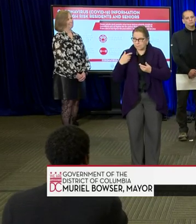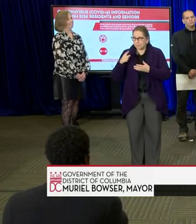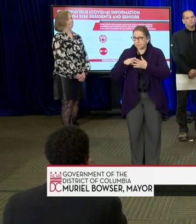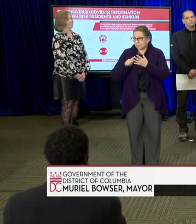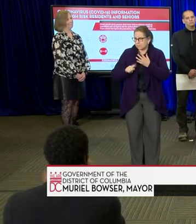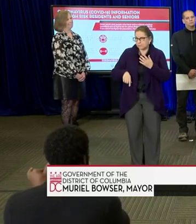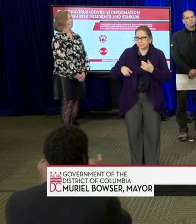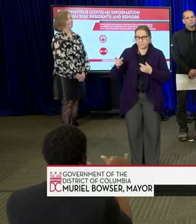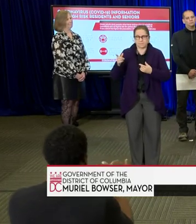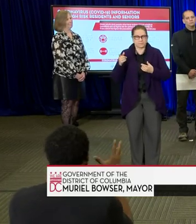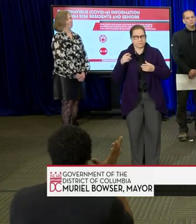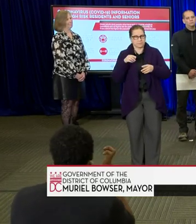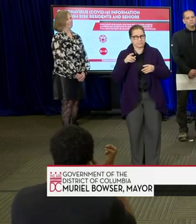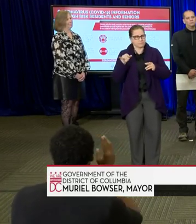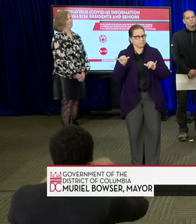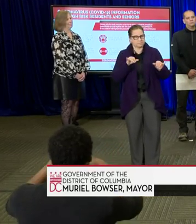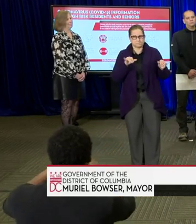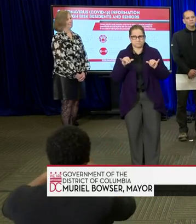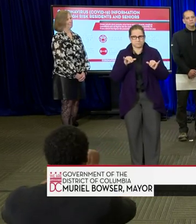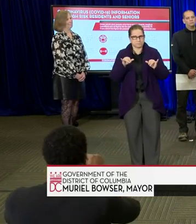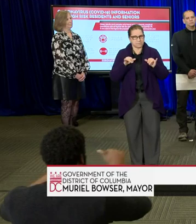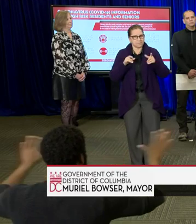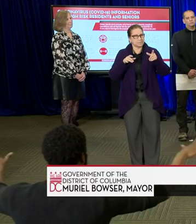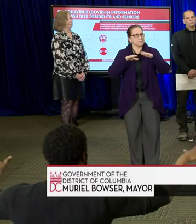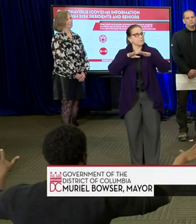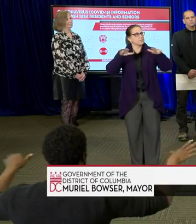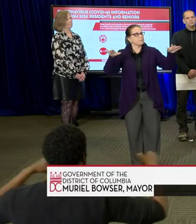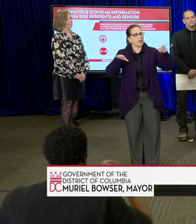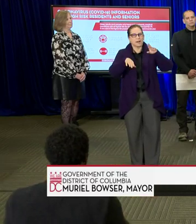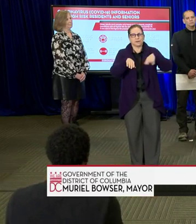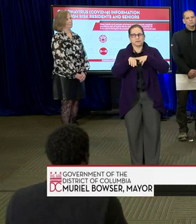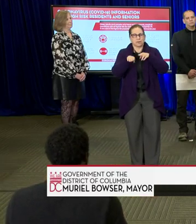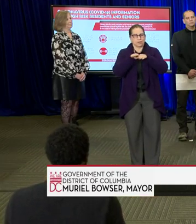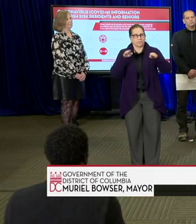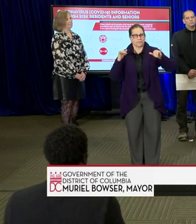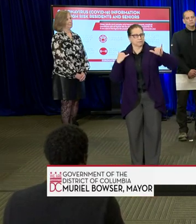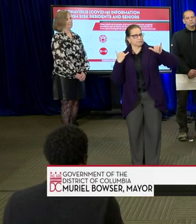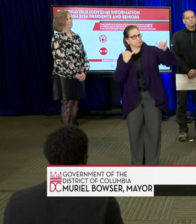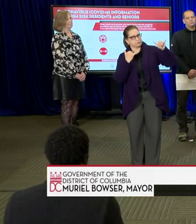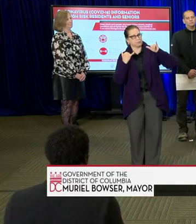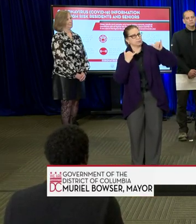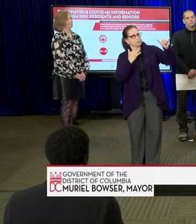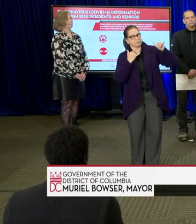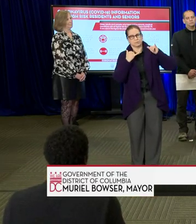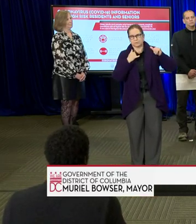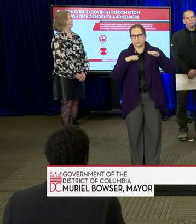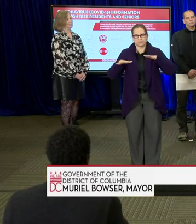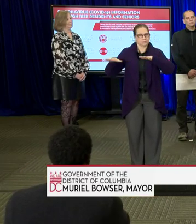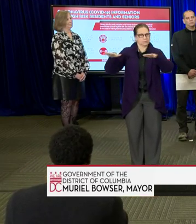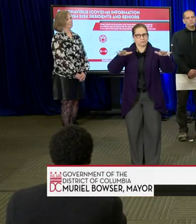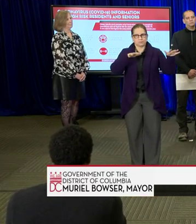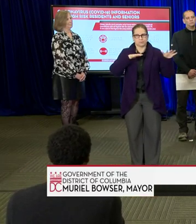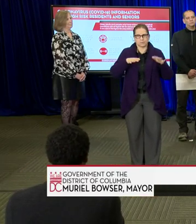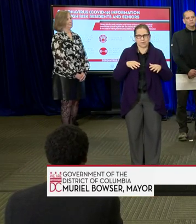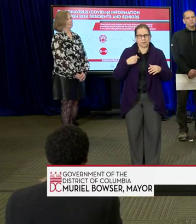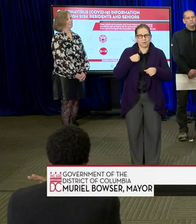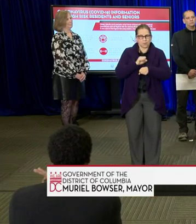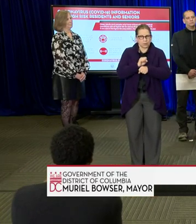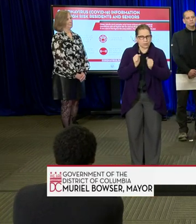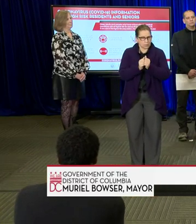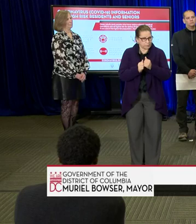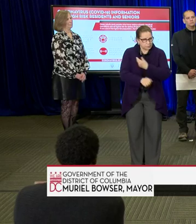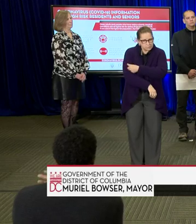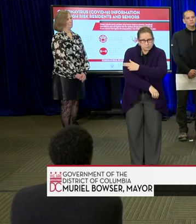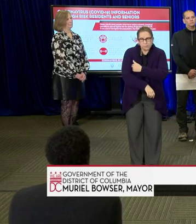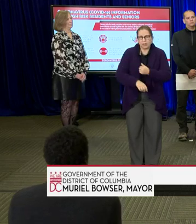hear nationally. As Director Rodriguez mentioned, we have gone through phases with our hospitals and healthcare system leaders.